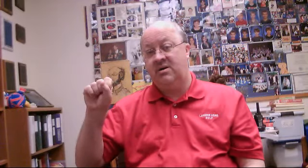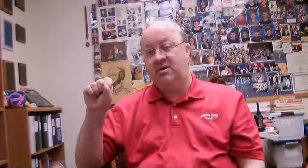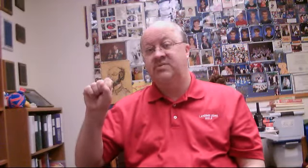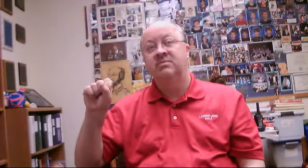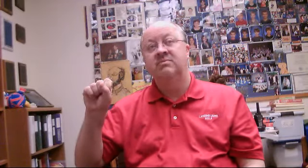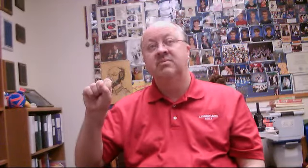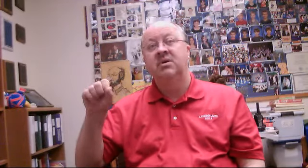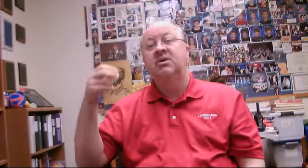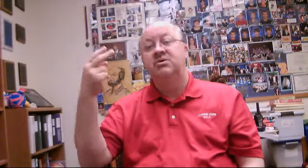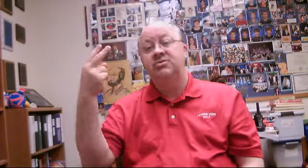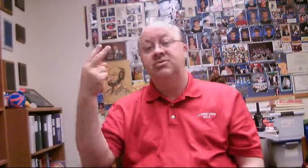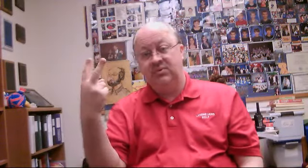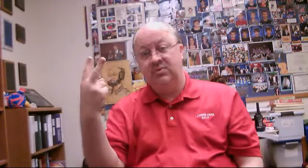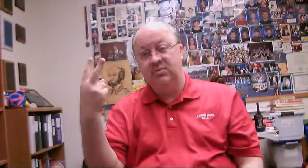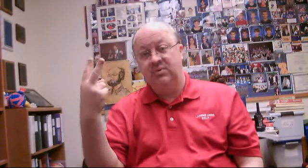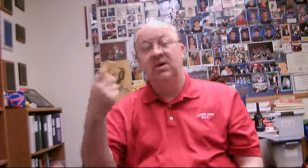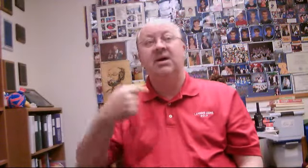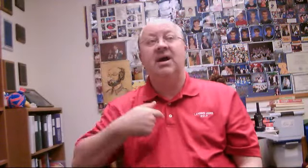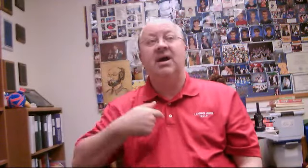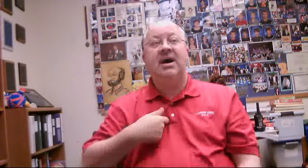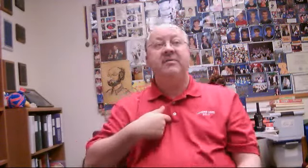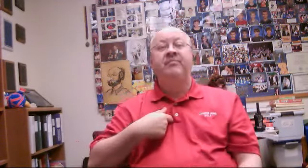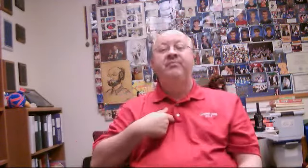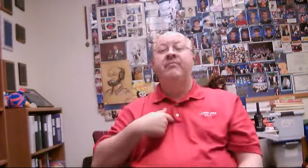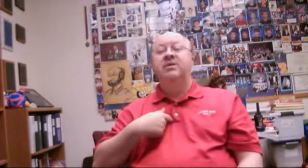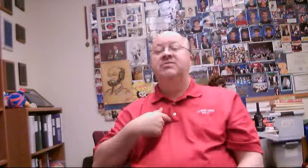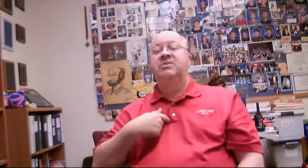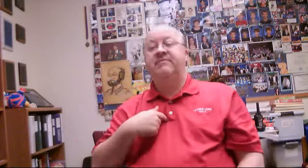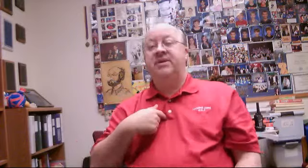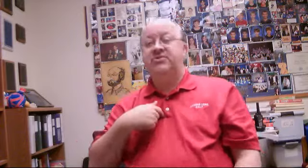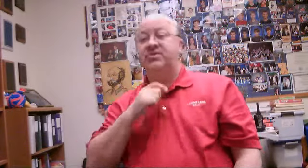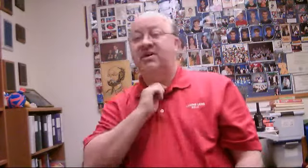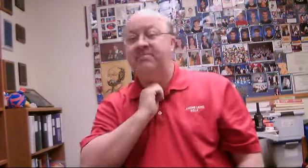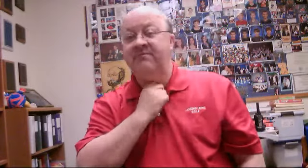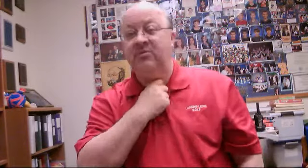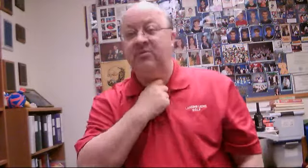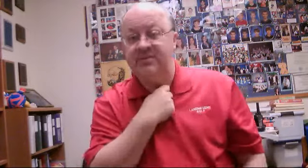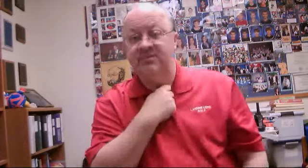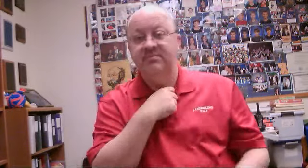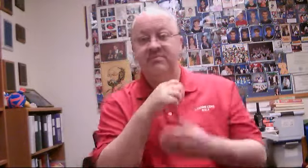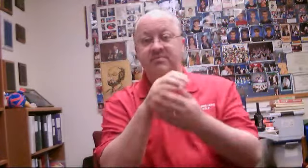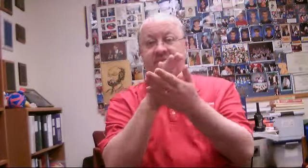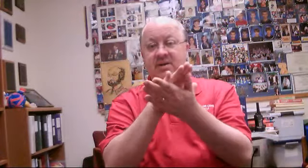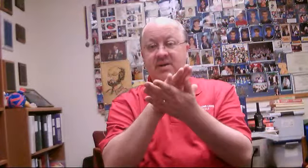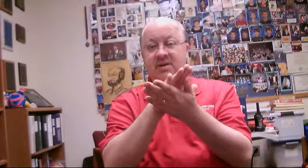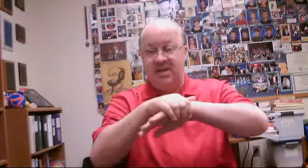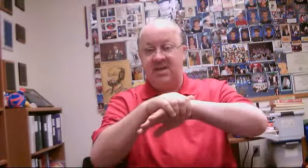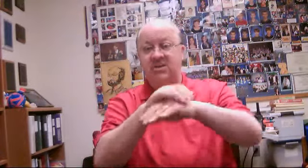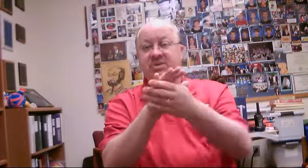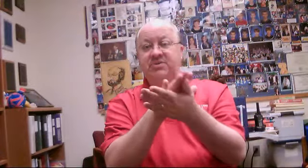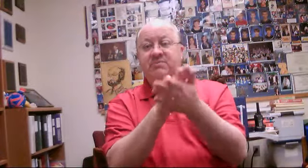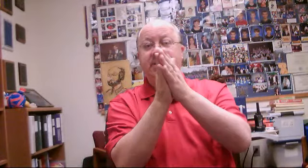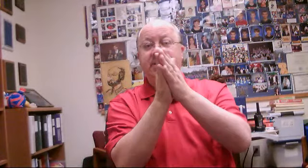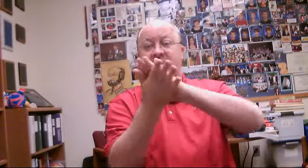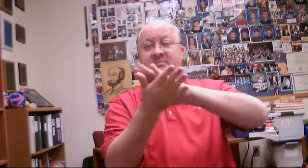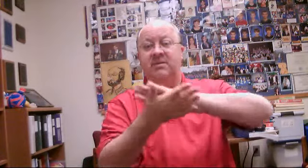cars 2 I. So if I turn off my voice, and the English will become